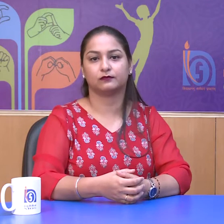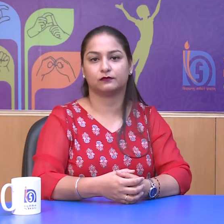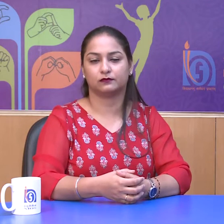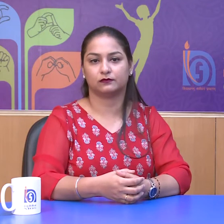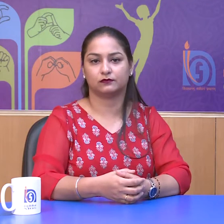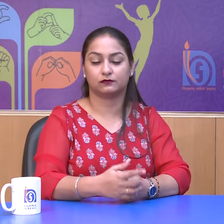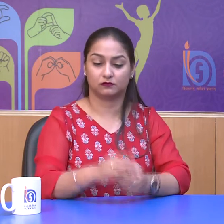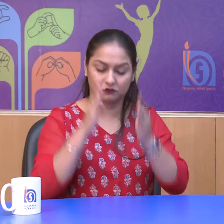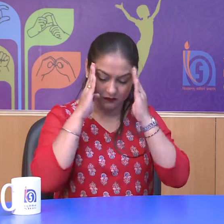dedicated to